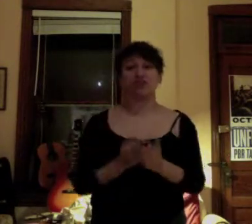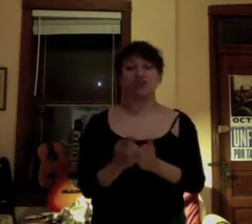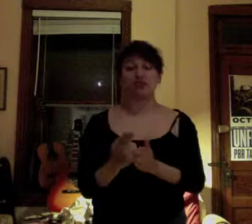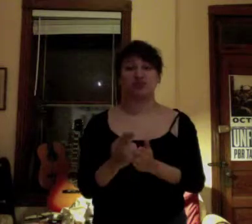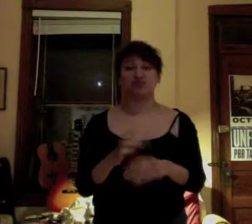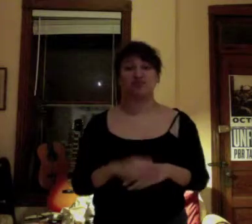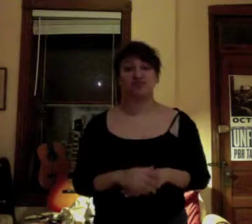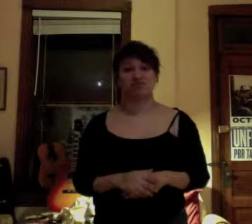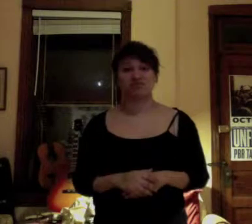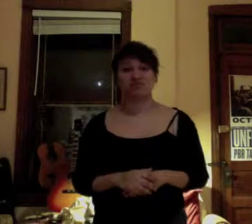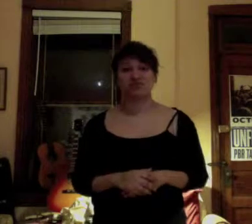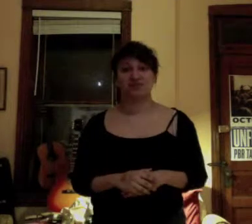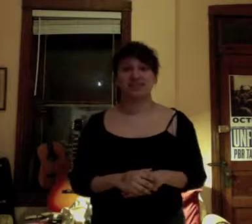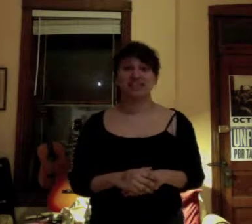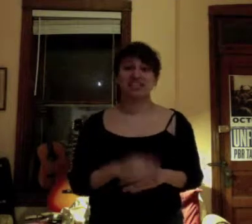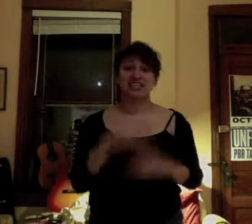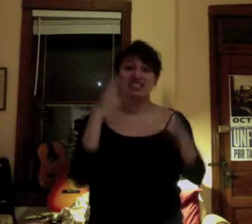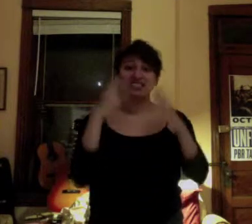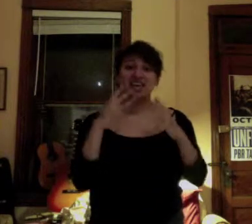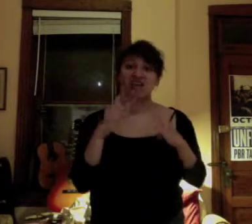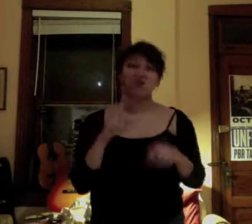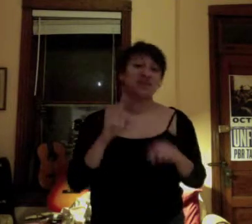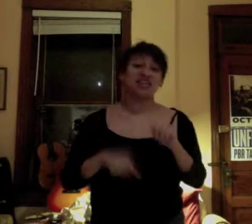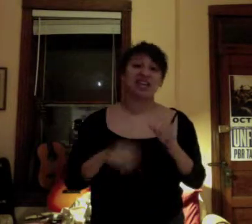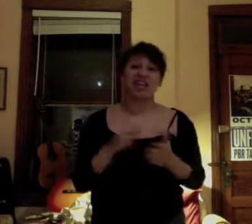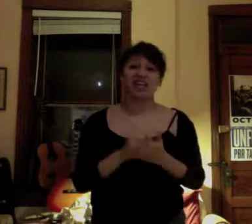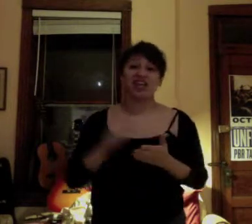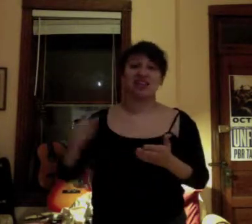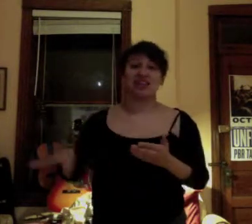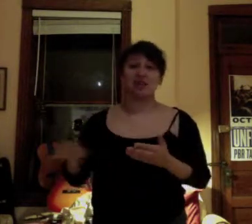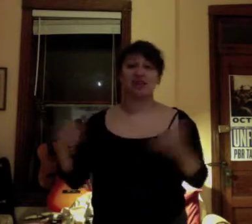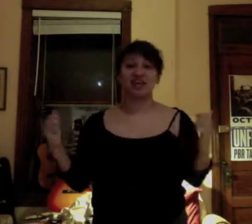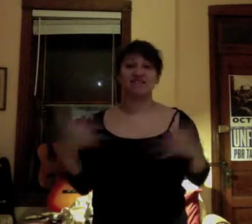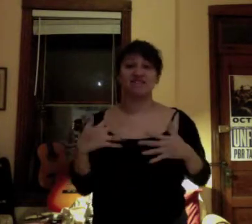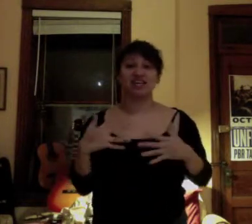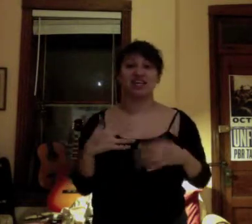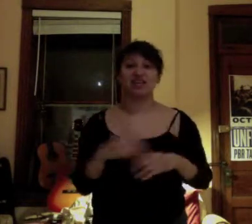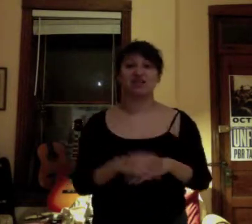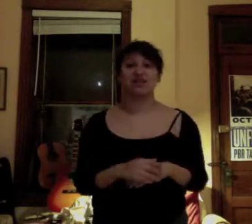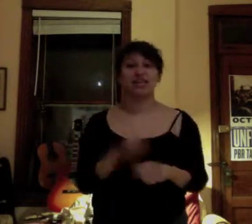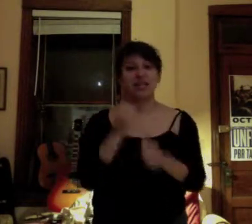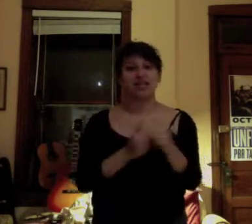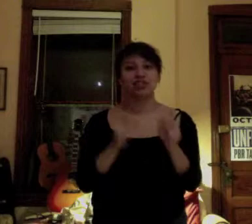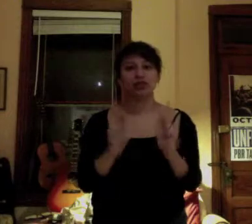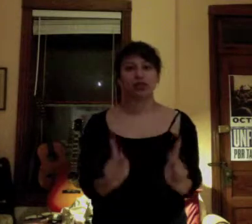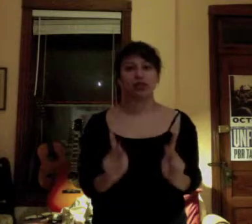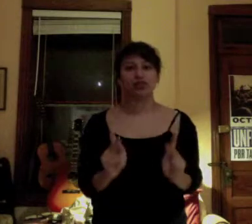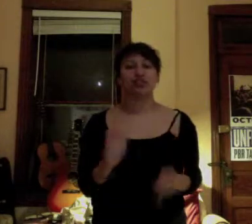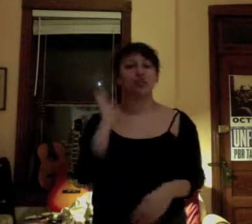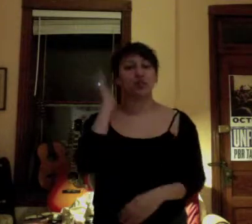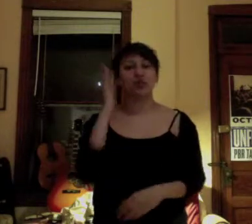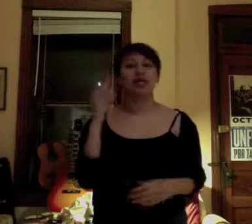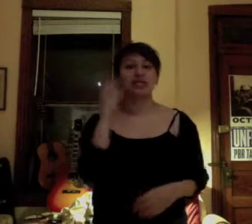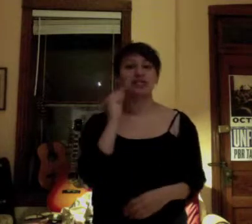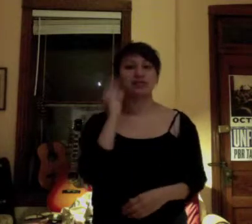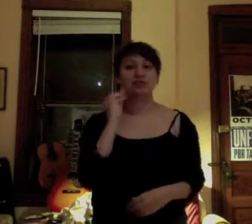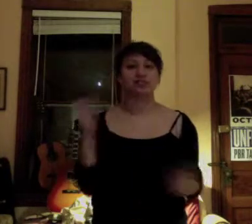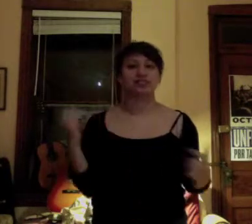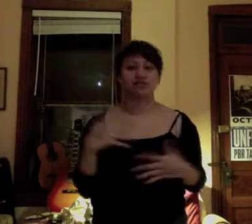completely. Every person on this planet experiences fear. We all have fear in our lives.